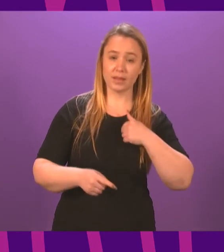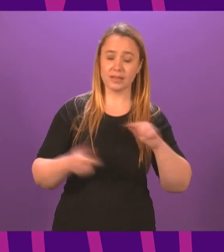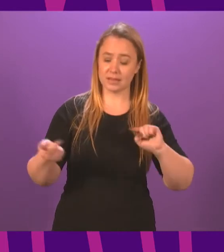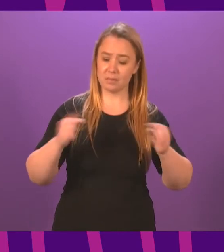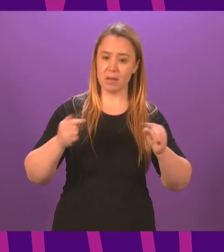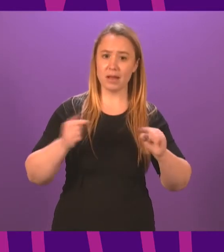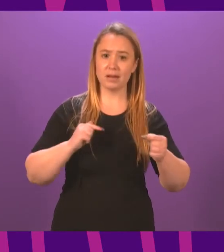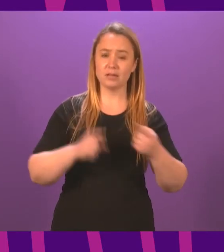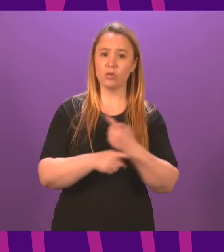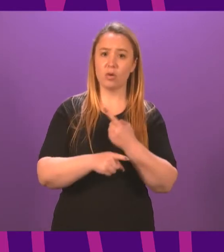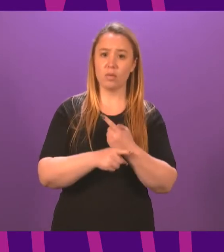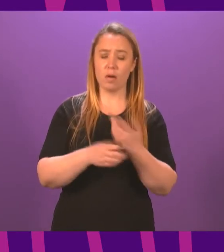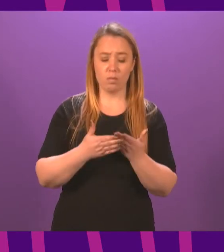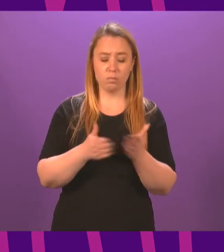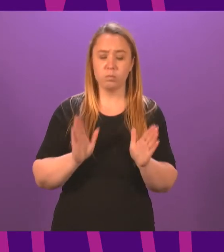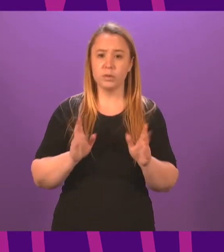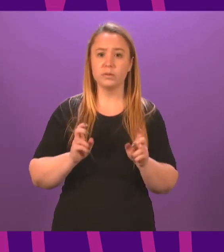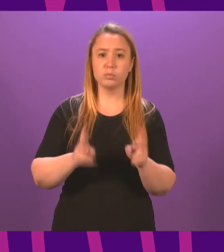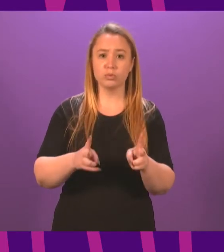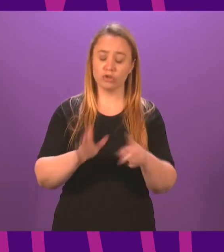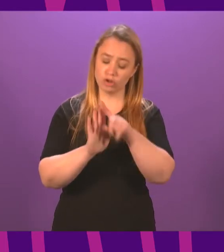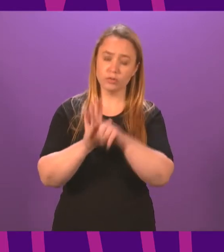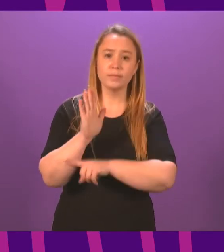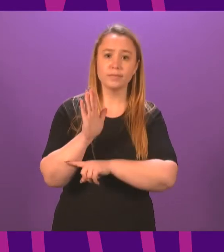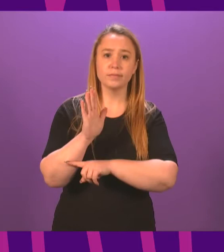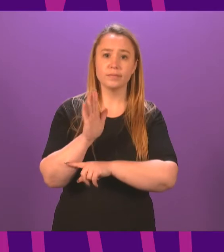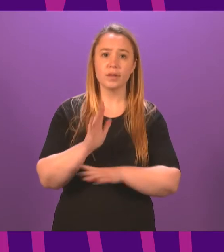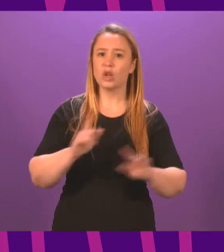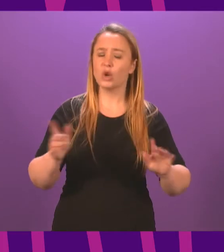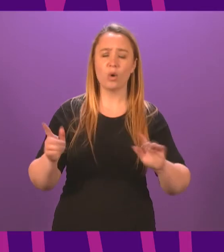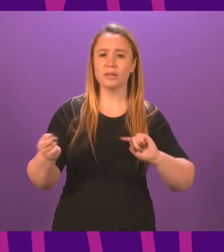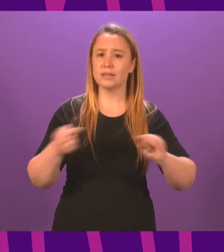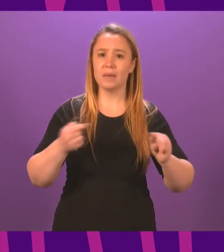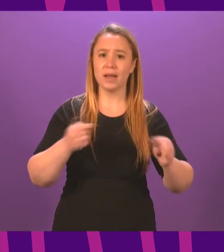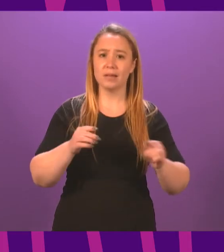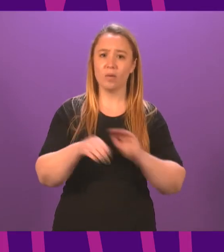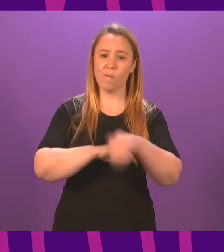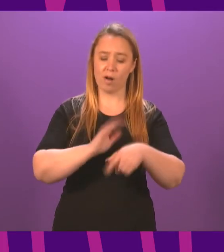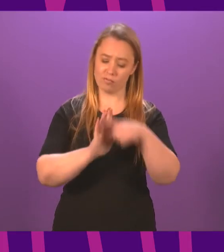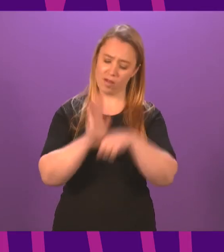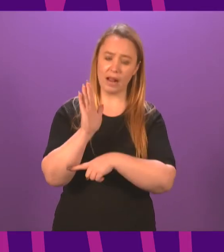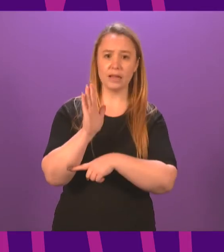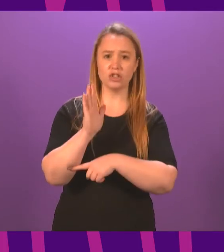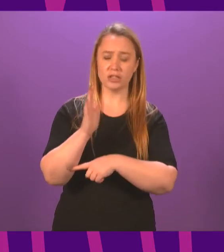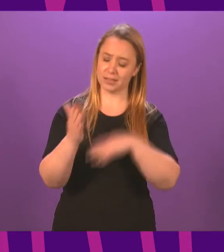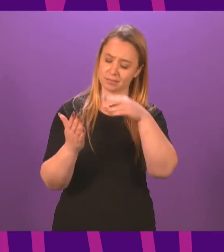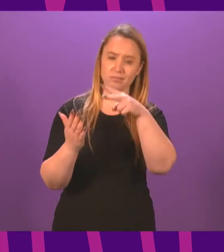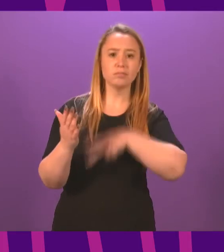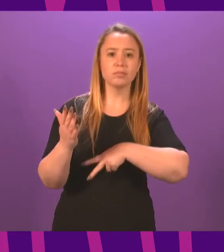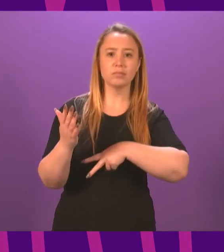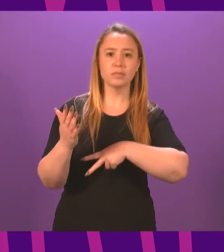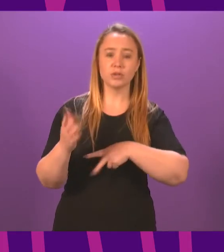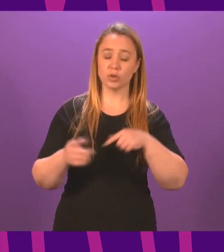approach, the general approach to these restrictions, and not a debate on the actual regulations themselves. And we reserve our position on